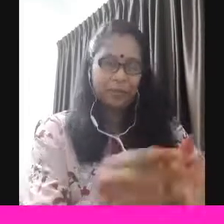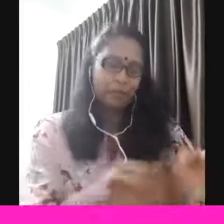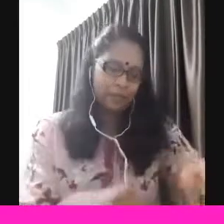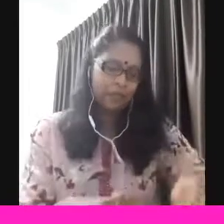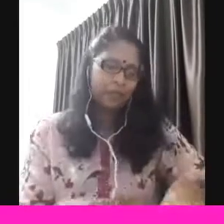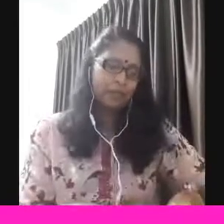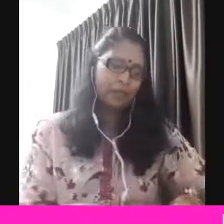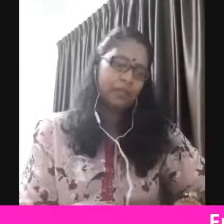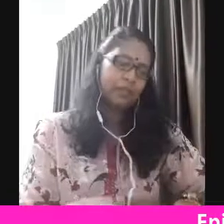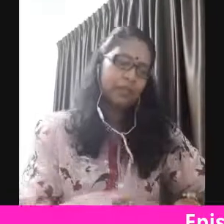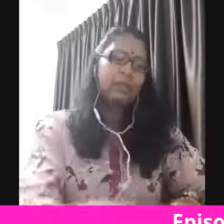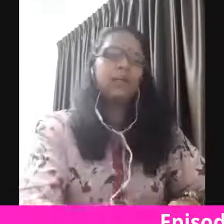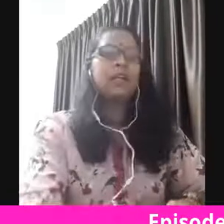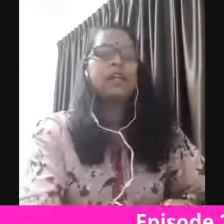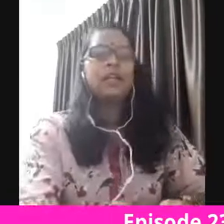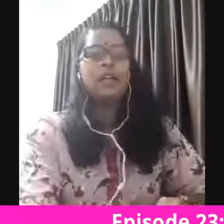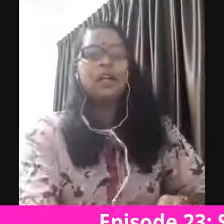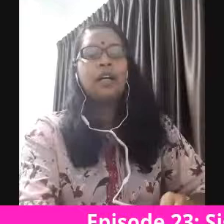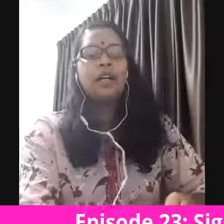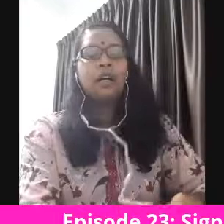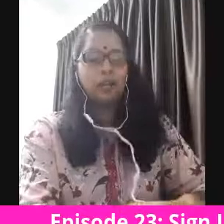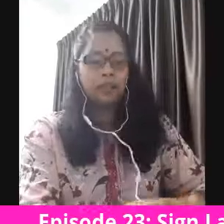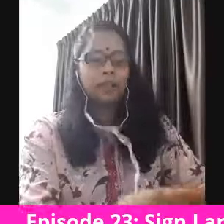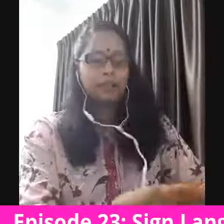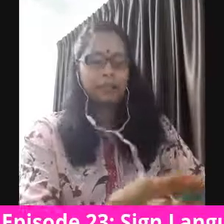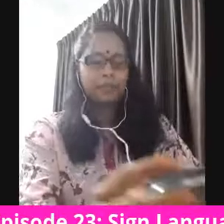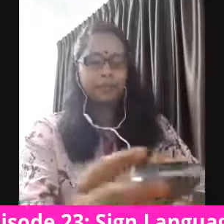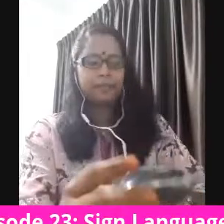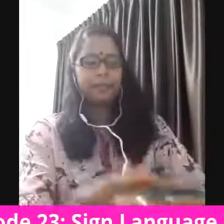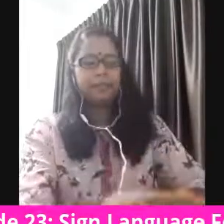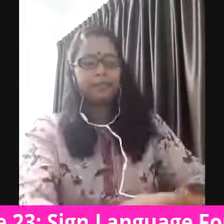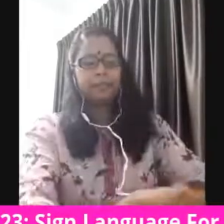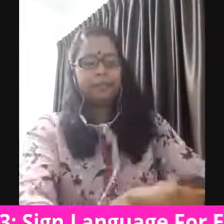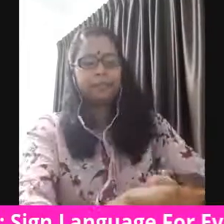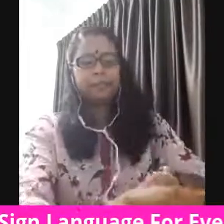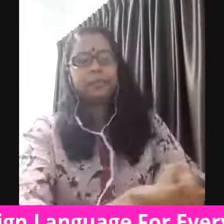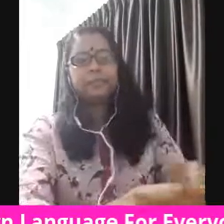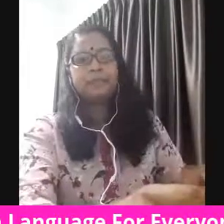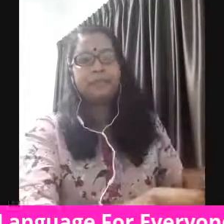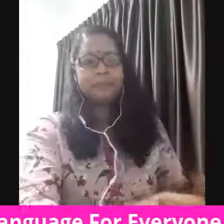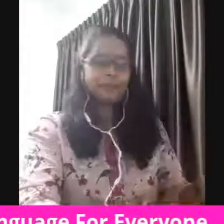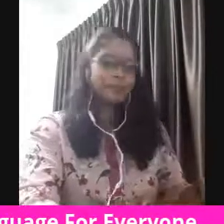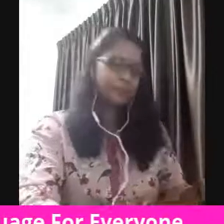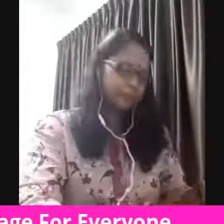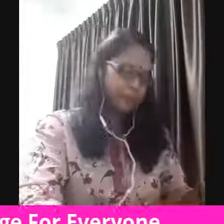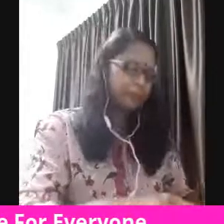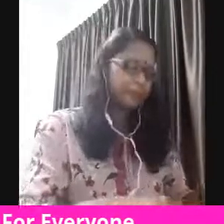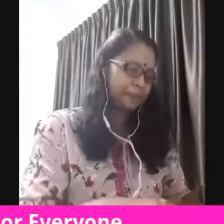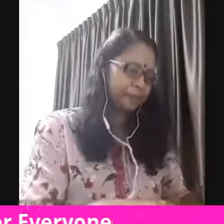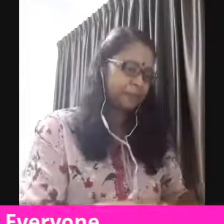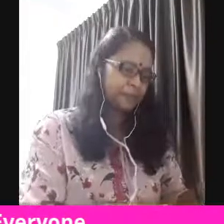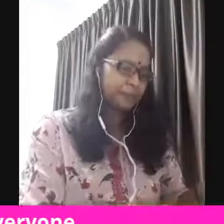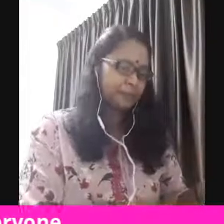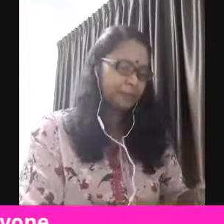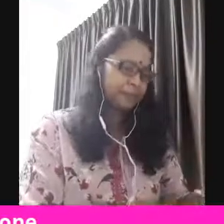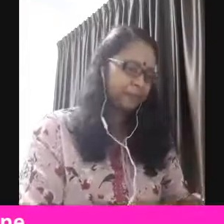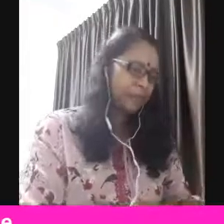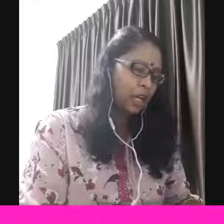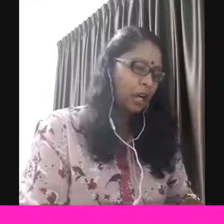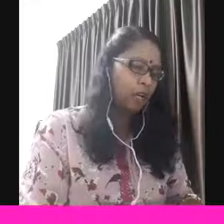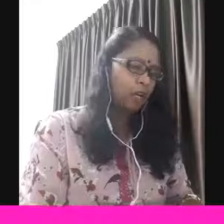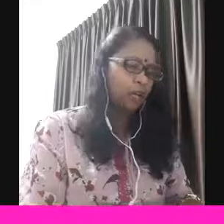of sign language in brief, teacher, because I'm sure there would have been a starting point for everything. And what about the sign